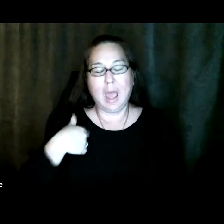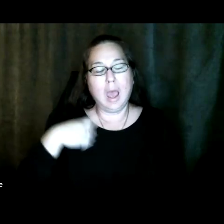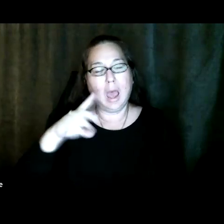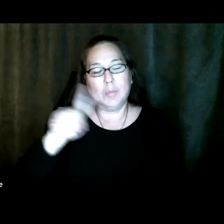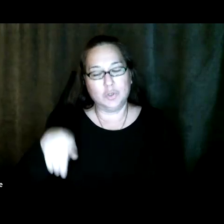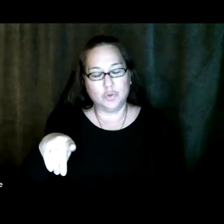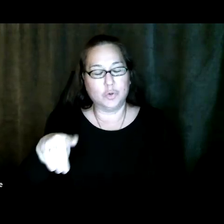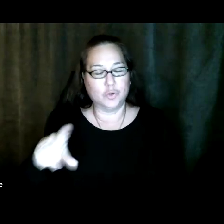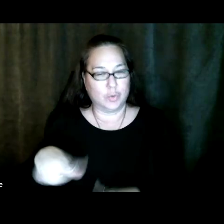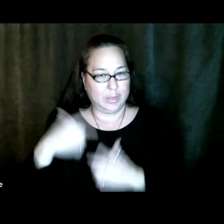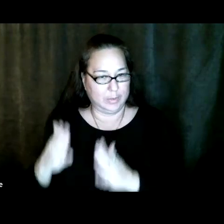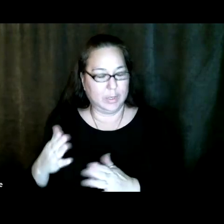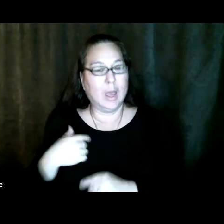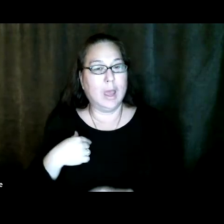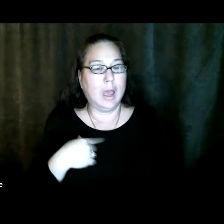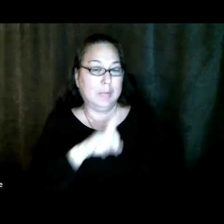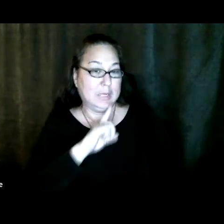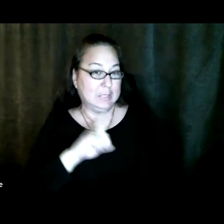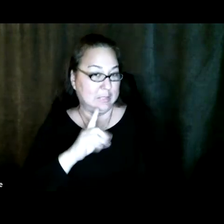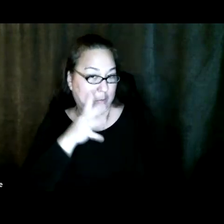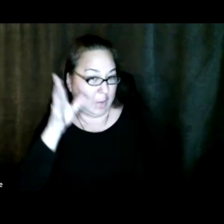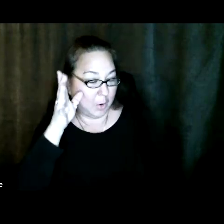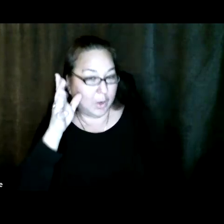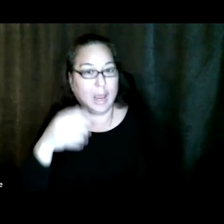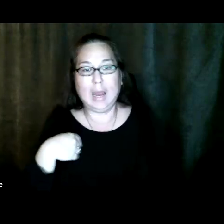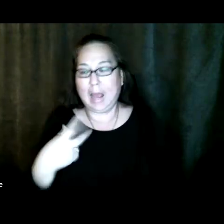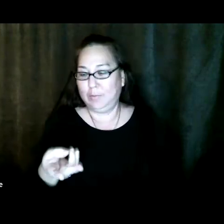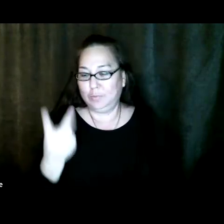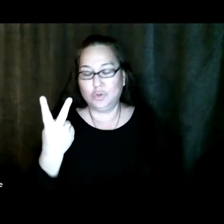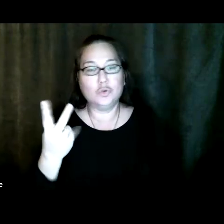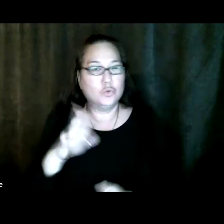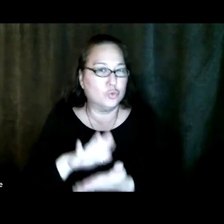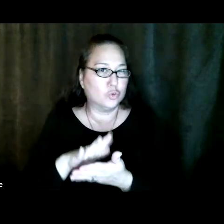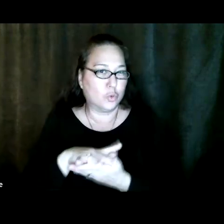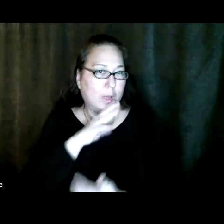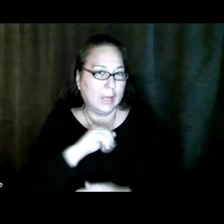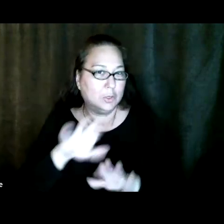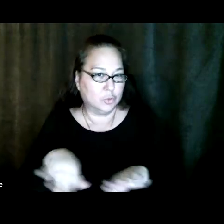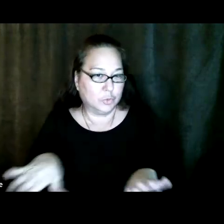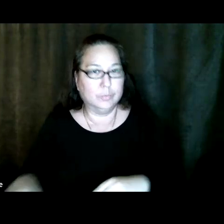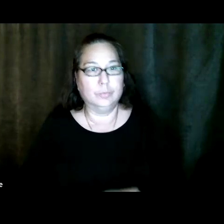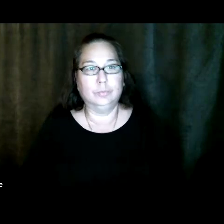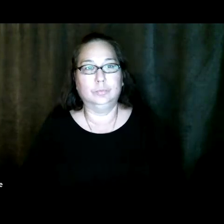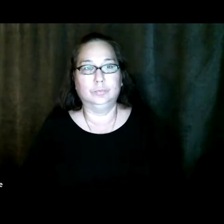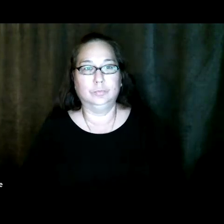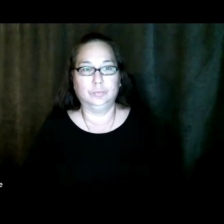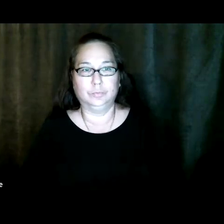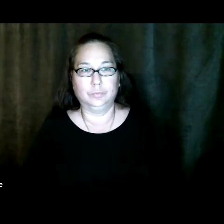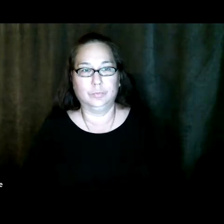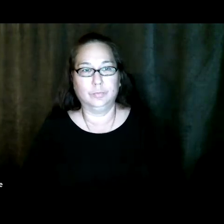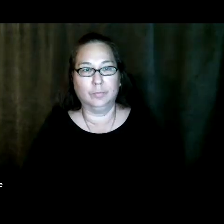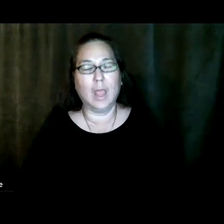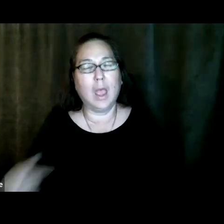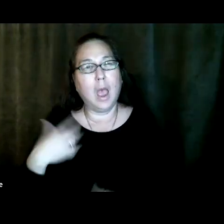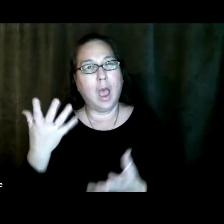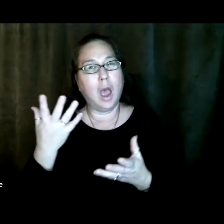sole supporter of 2 public school children. I'm here again to testify about an